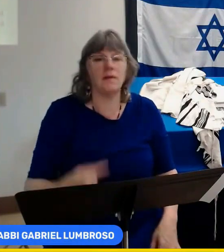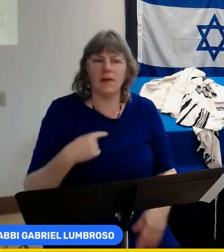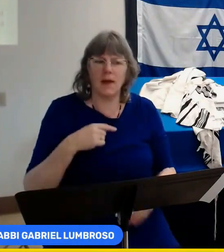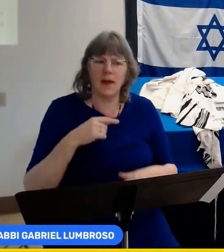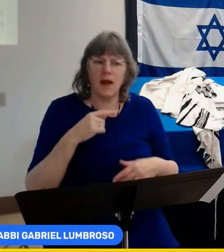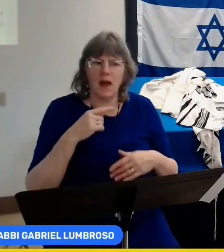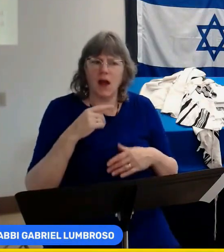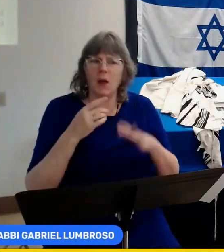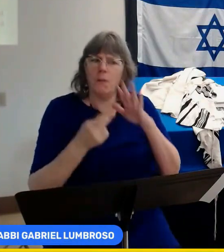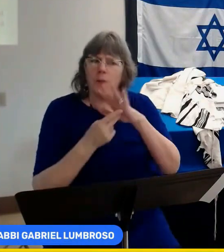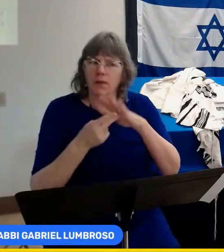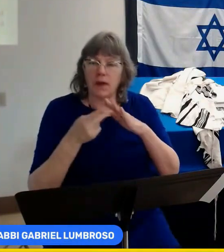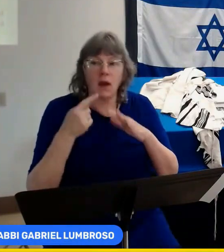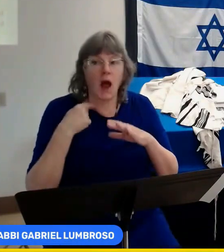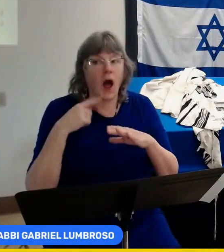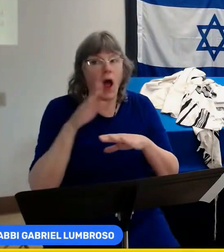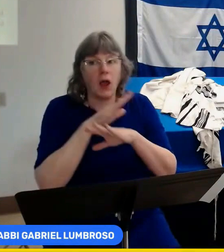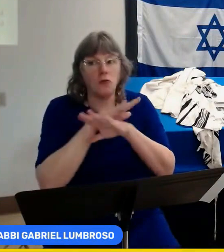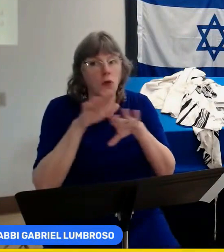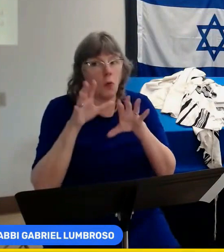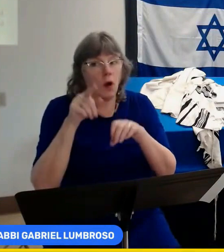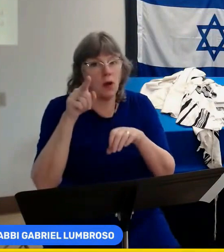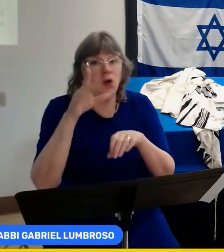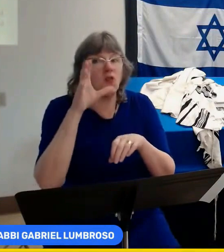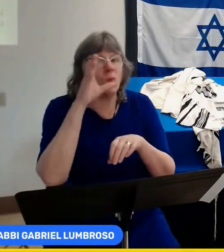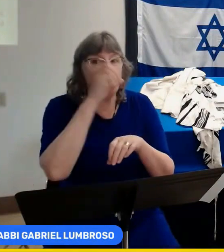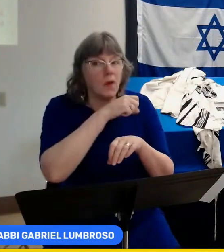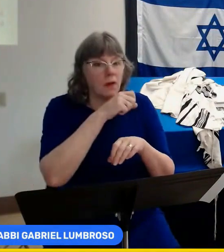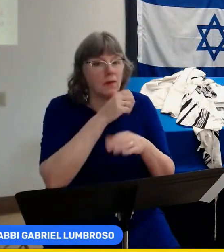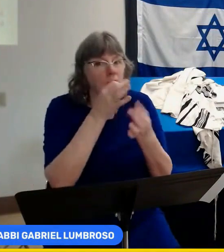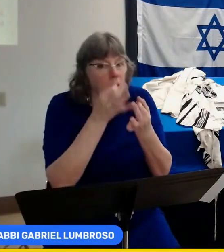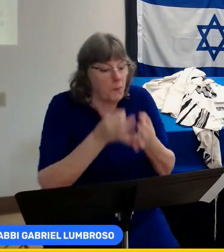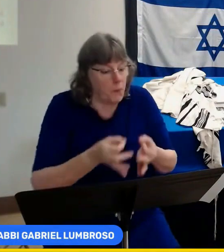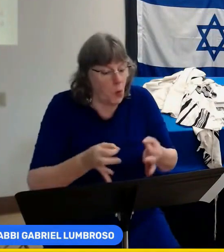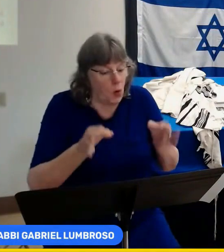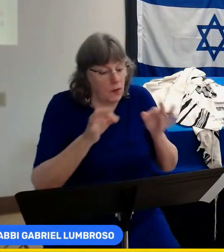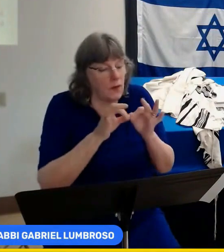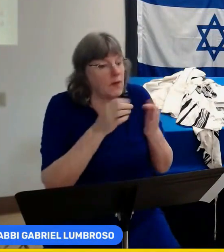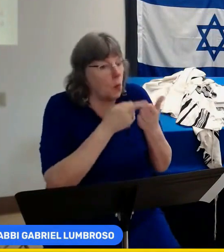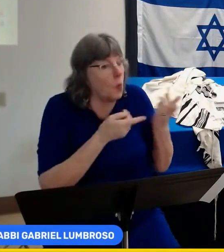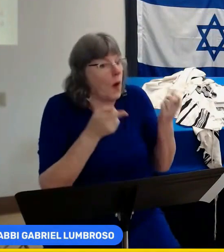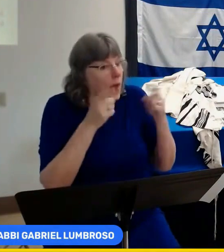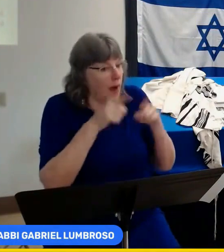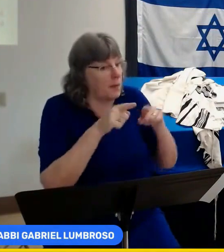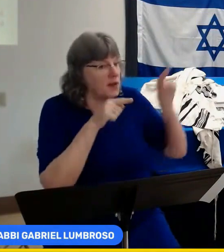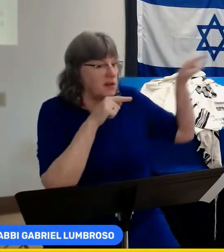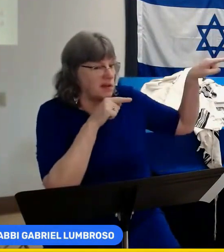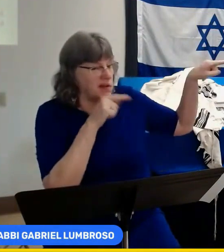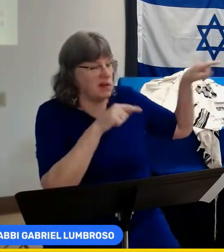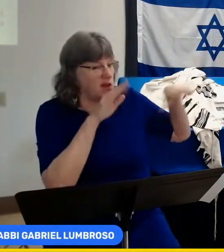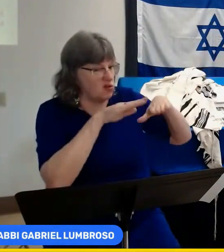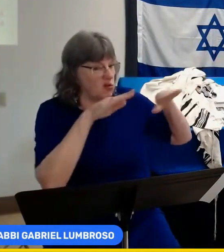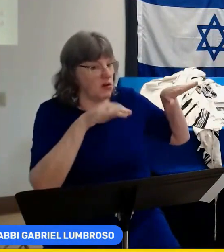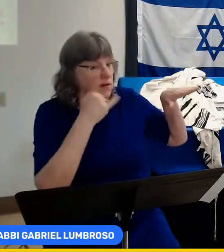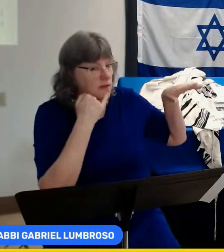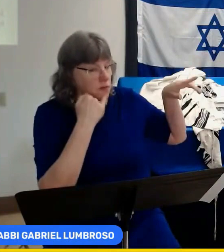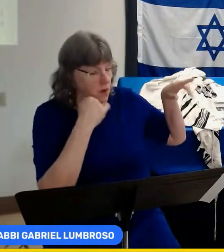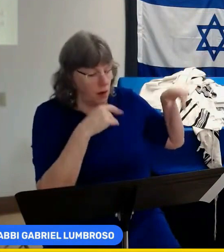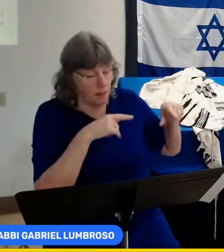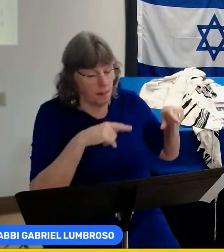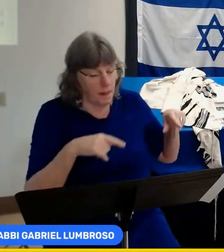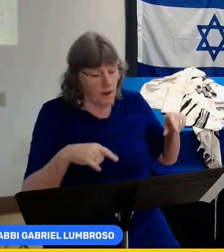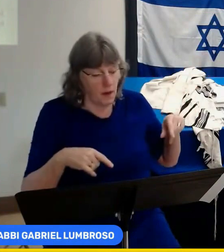the significance of what happened to our fathers." You know, 1 Corinthians 10, when he says these things happened to them prefiguratively to teach us